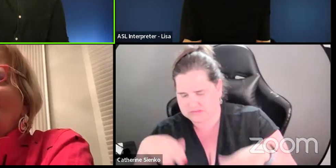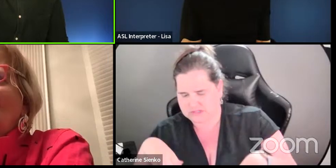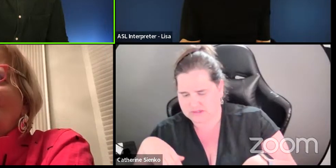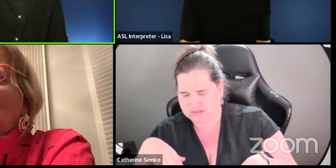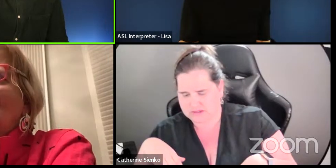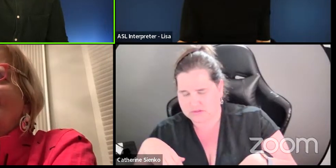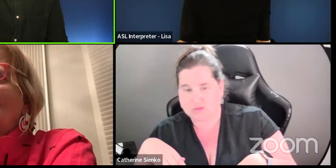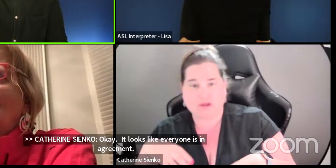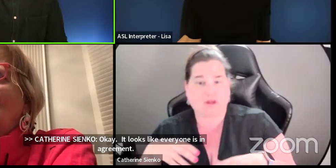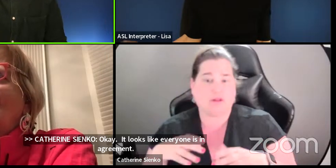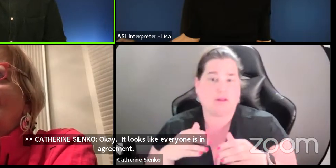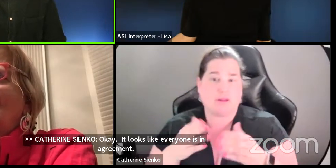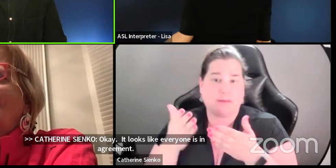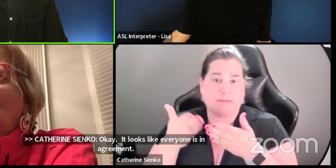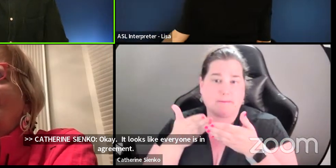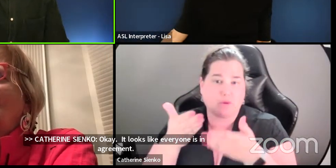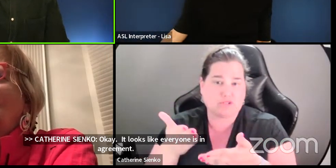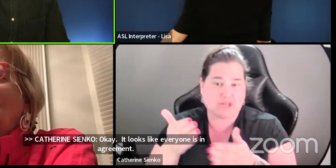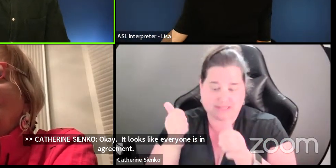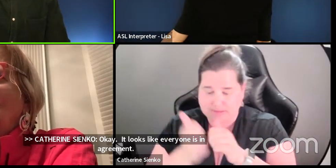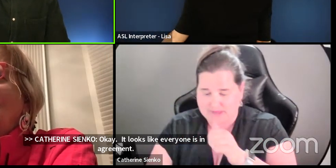Thank you.